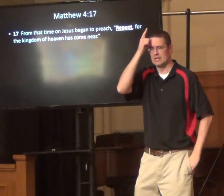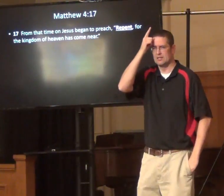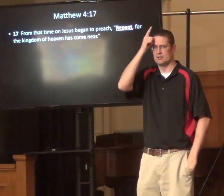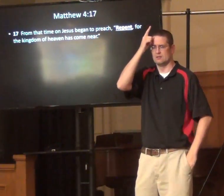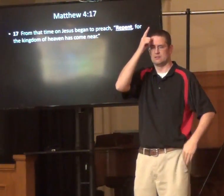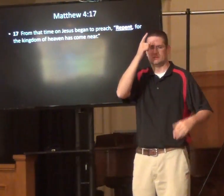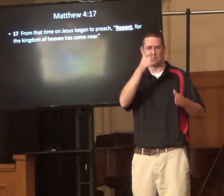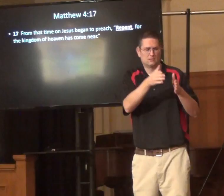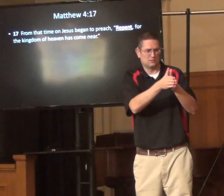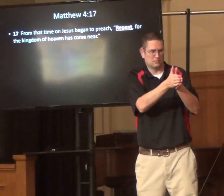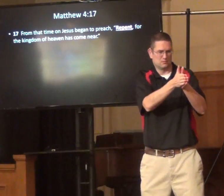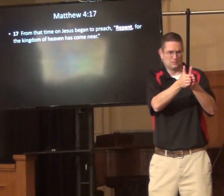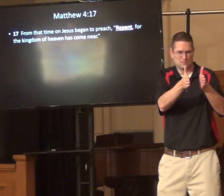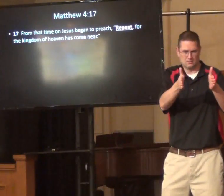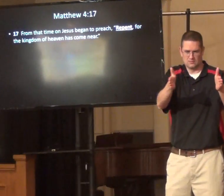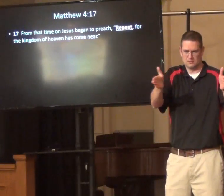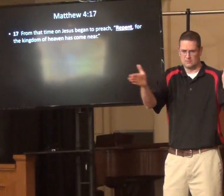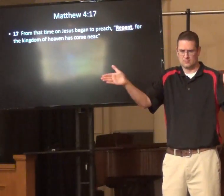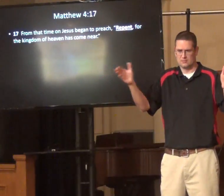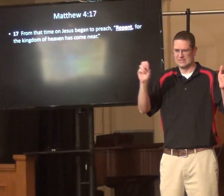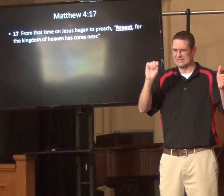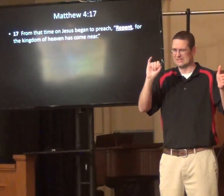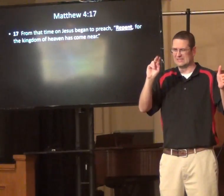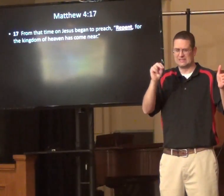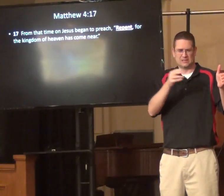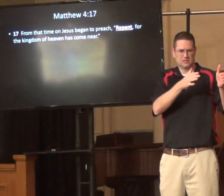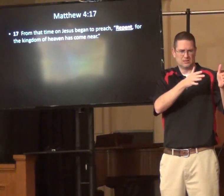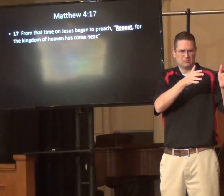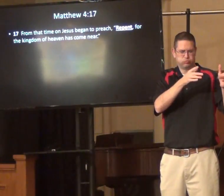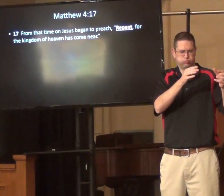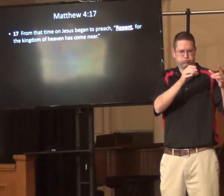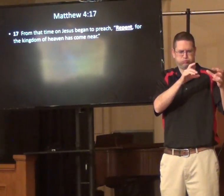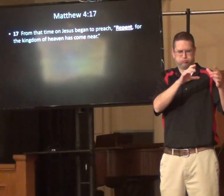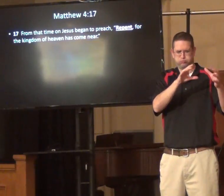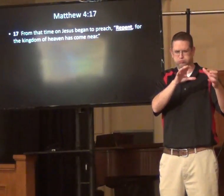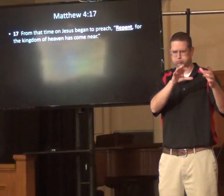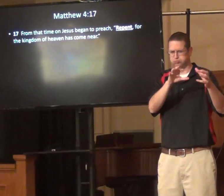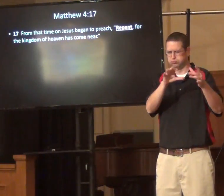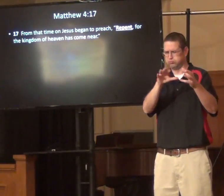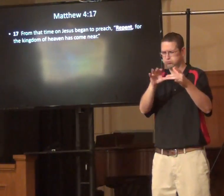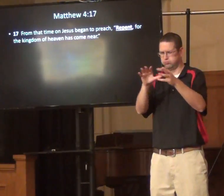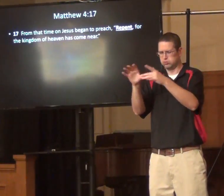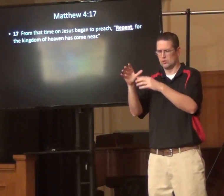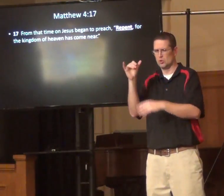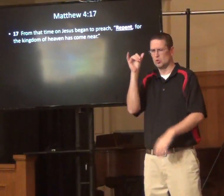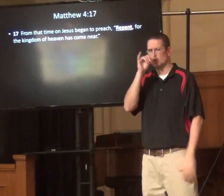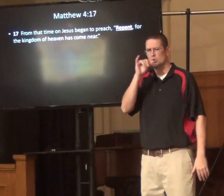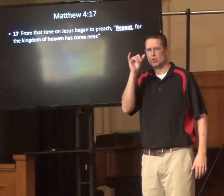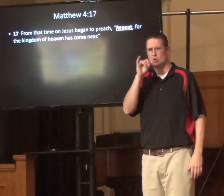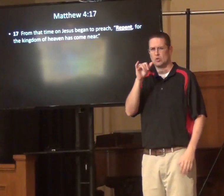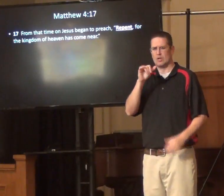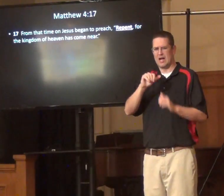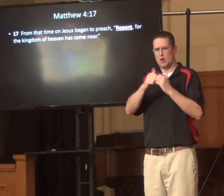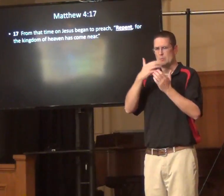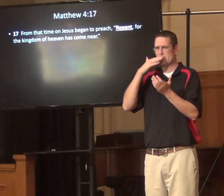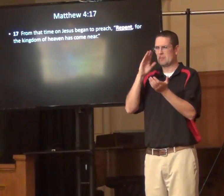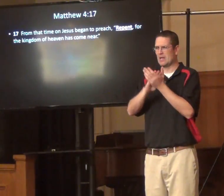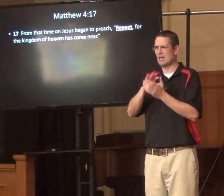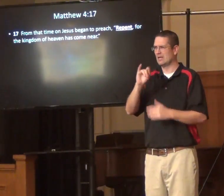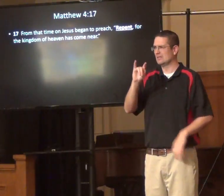So now you understand the sin, the breadth and width of sin,